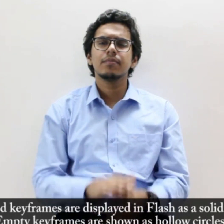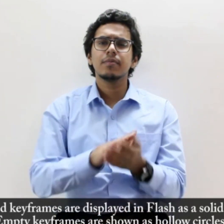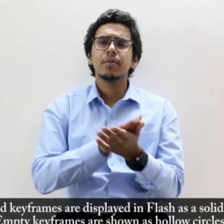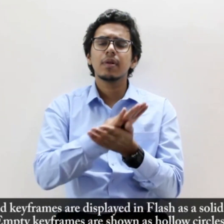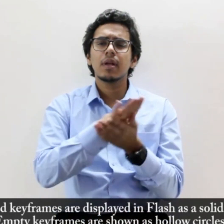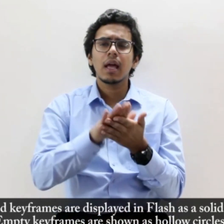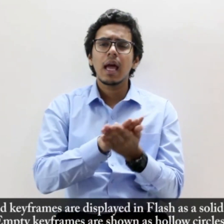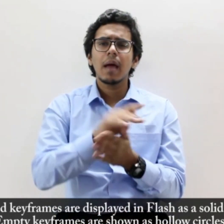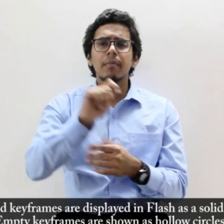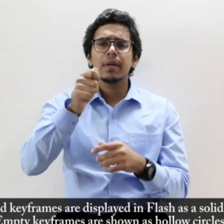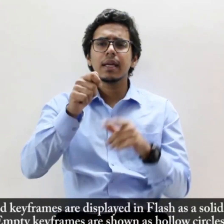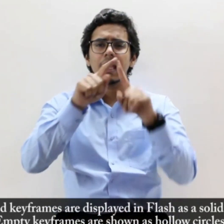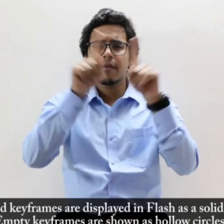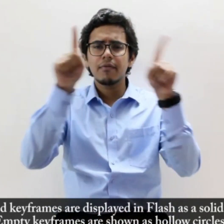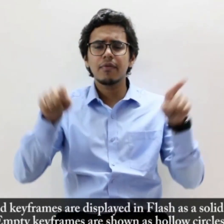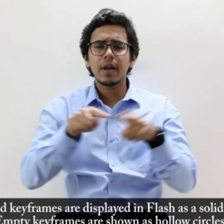shown as hollow.